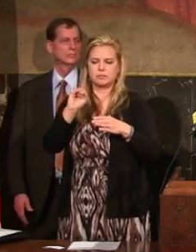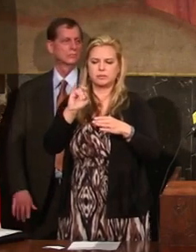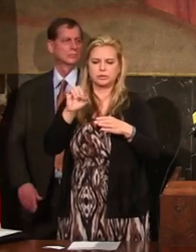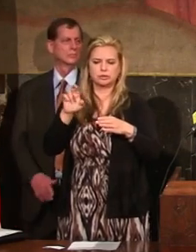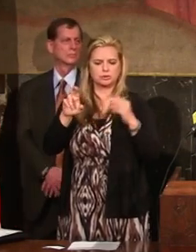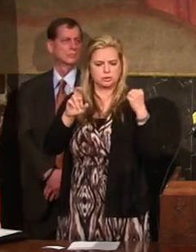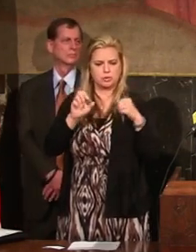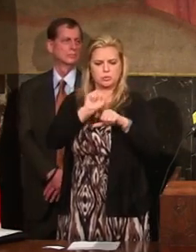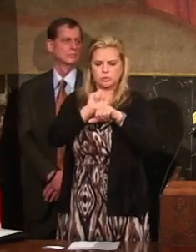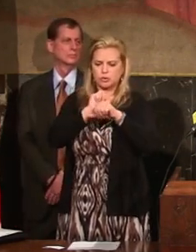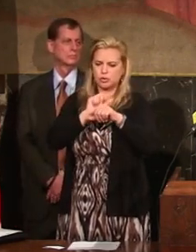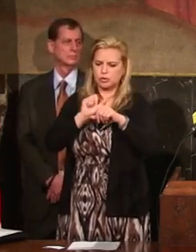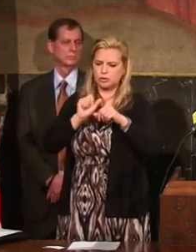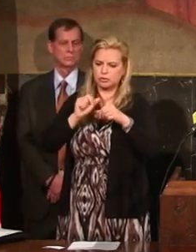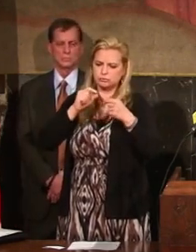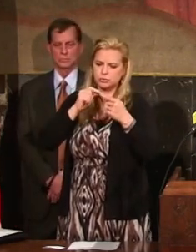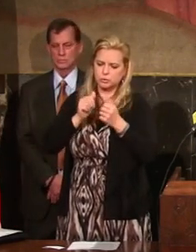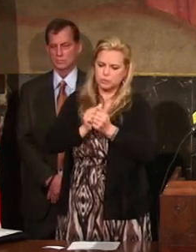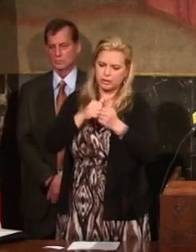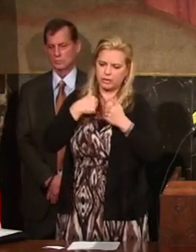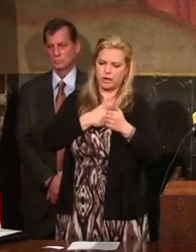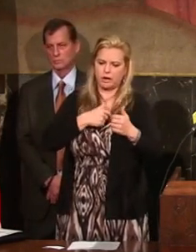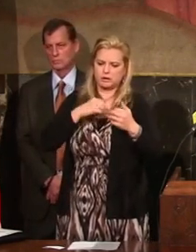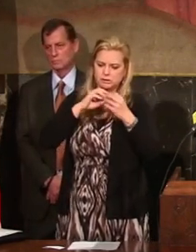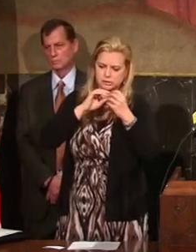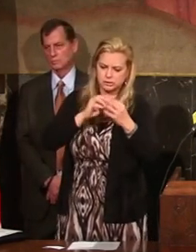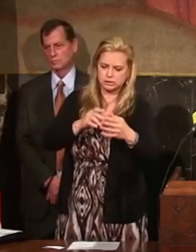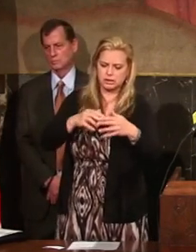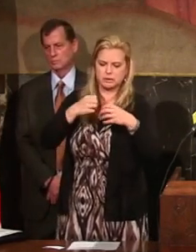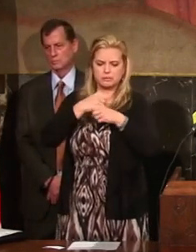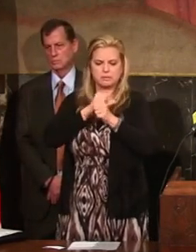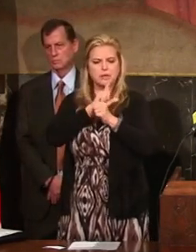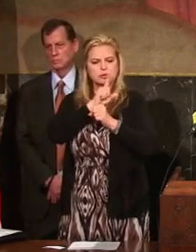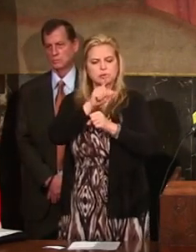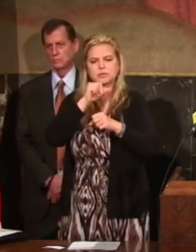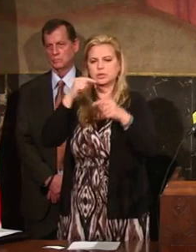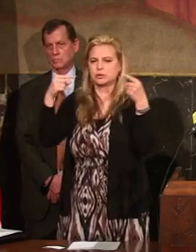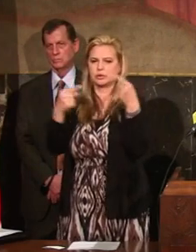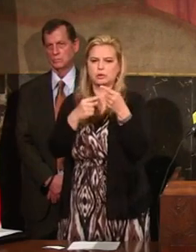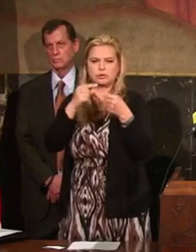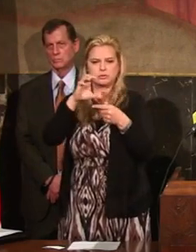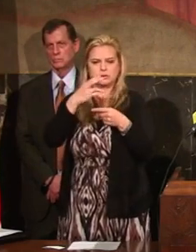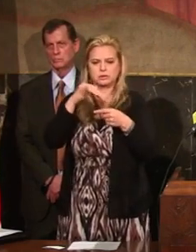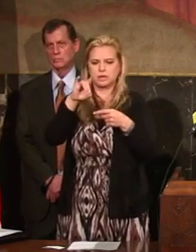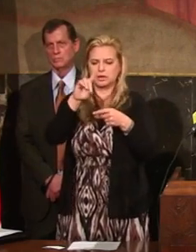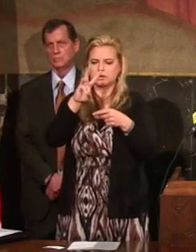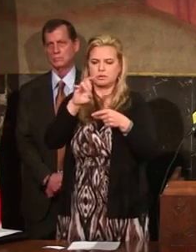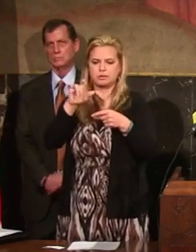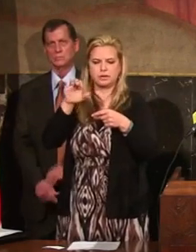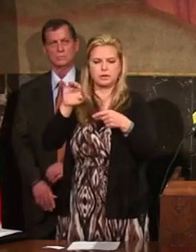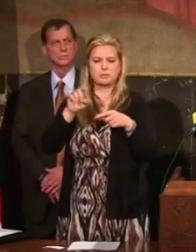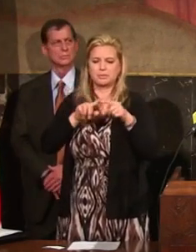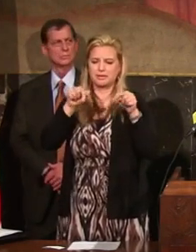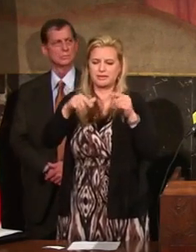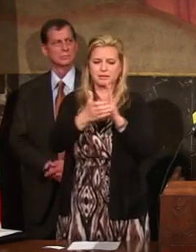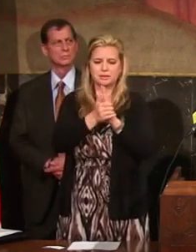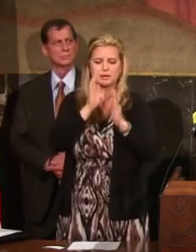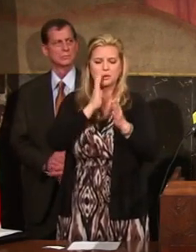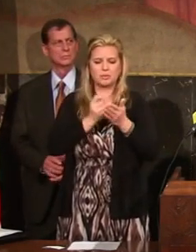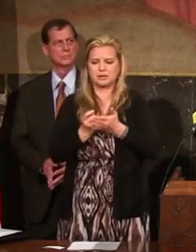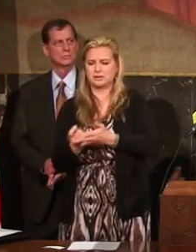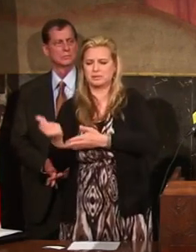all these budget cycles to make sure that we didn't hurt child welfare. But this amendment will strip away